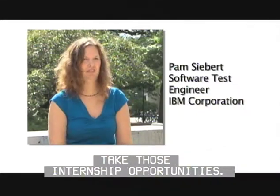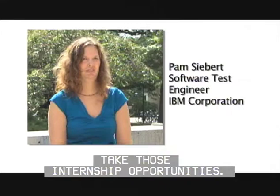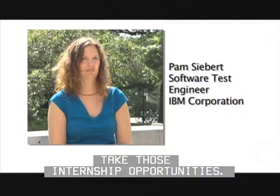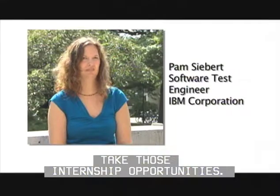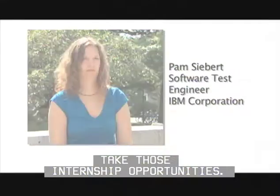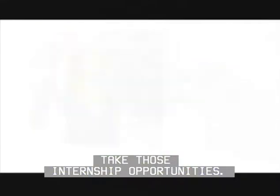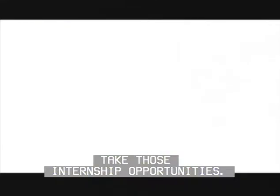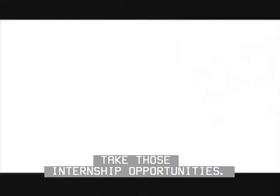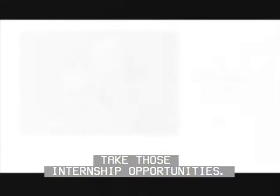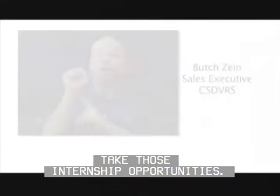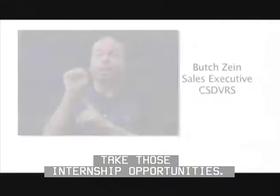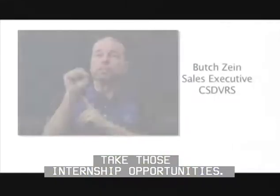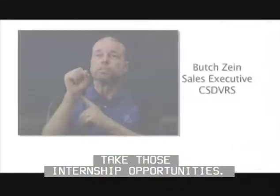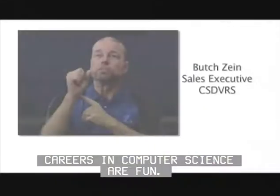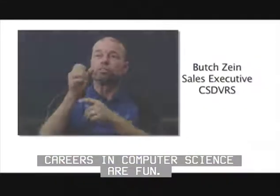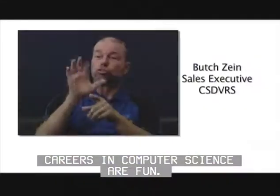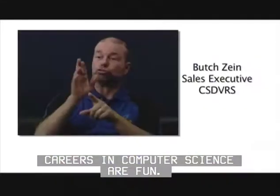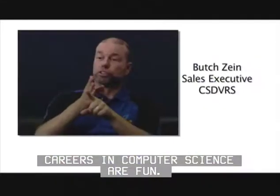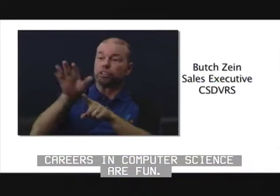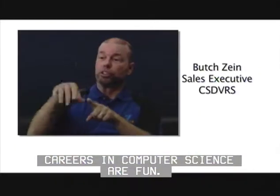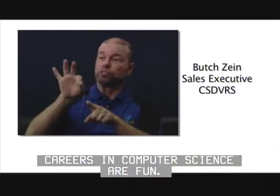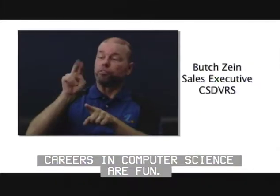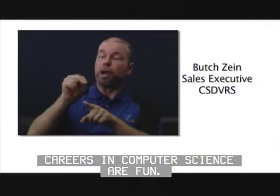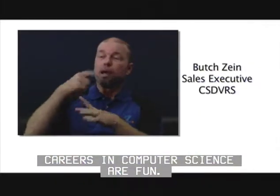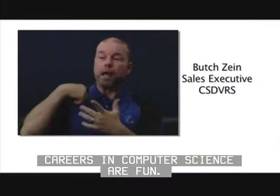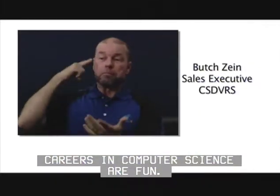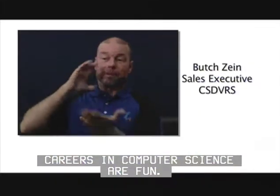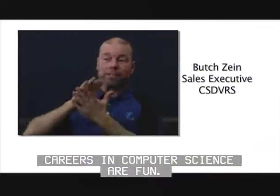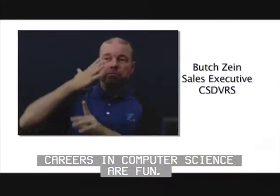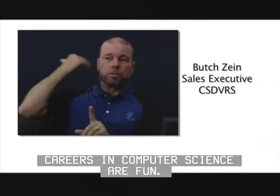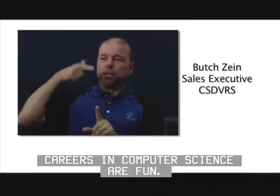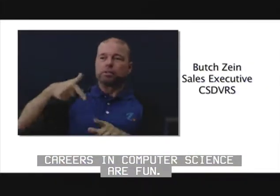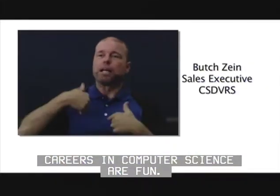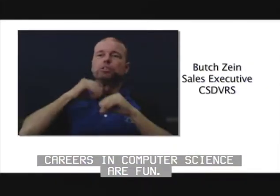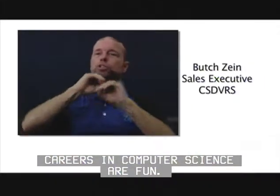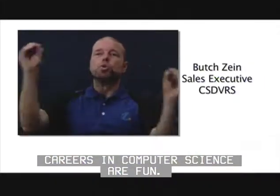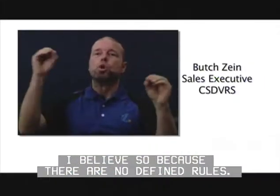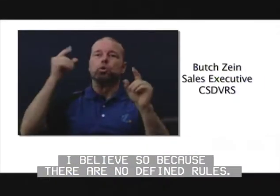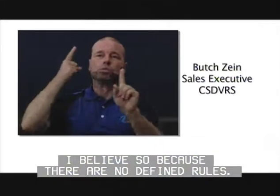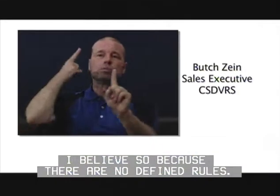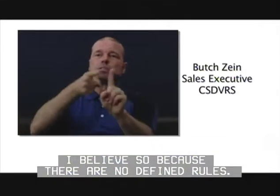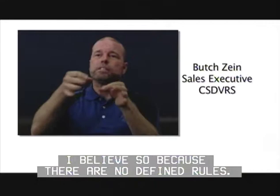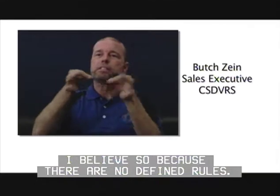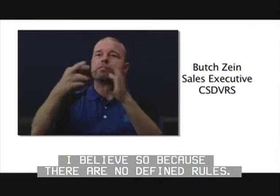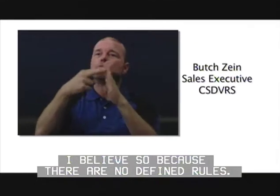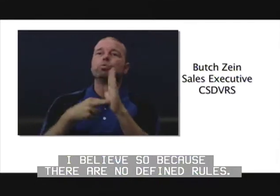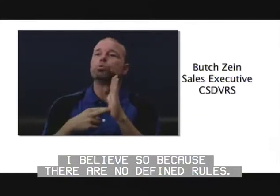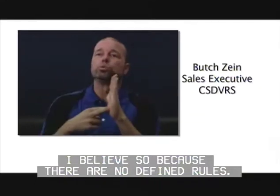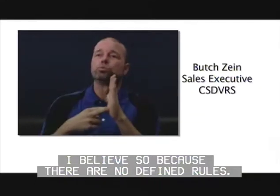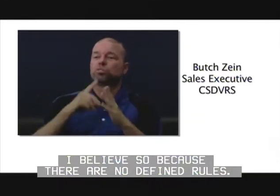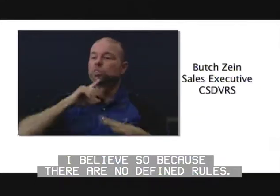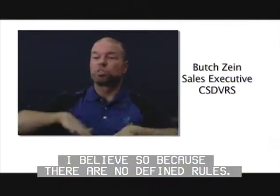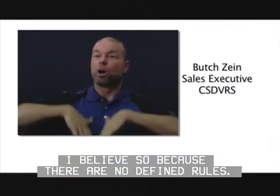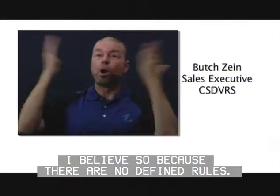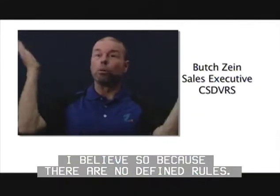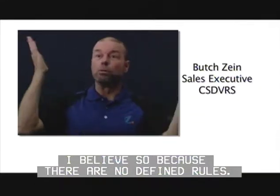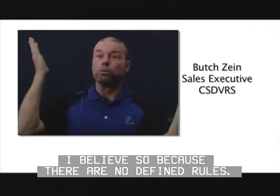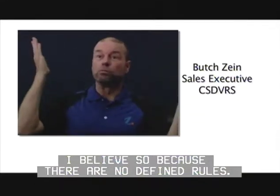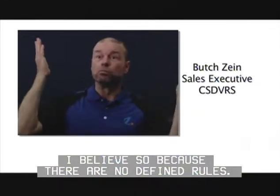internship opportunities. Careers in computer science are fun. I believe so, because there are no defined rules.